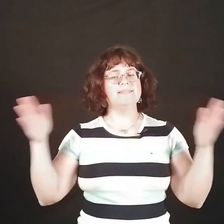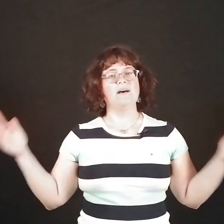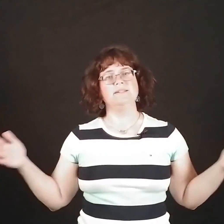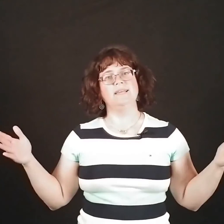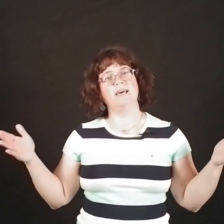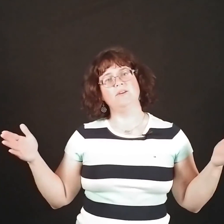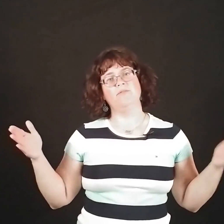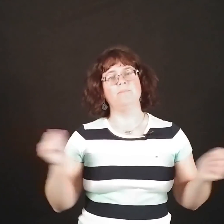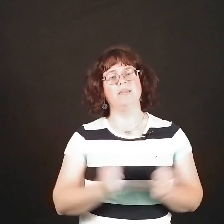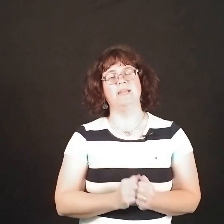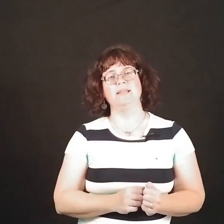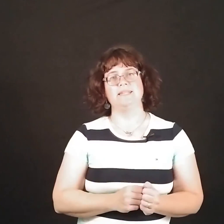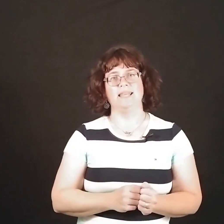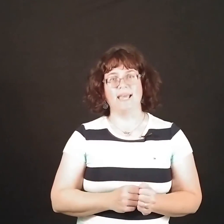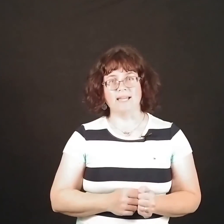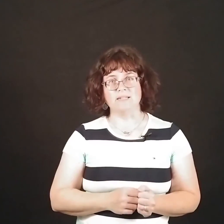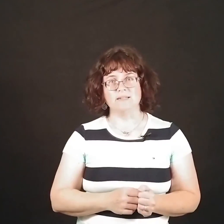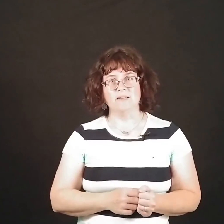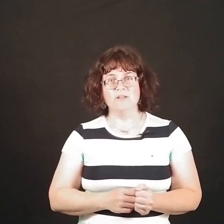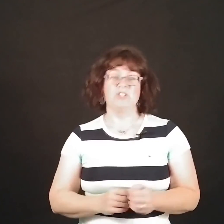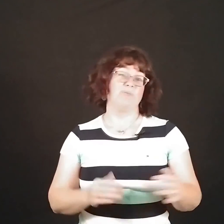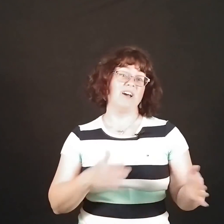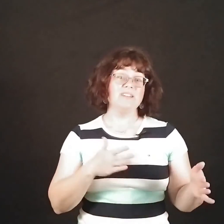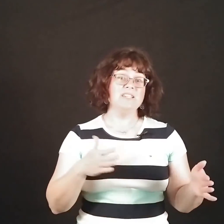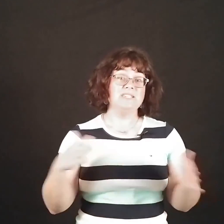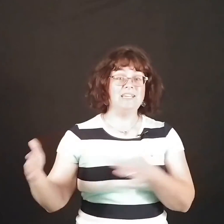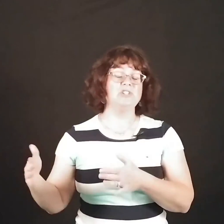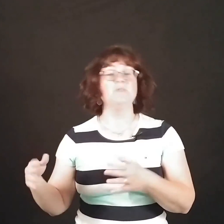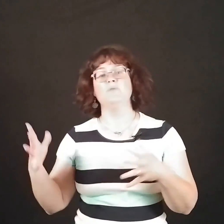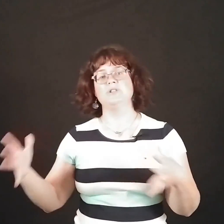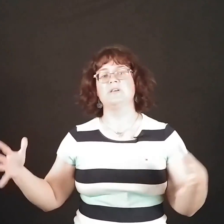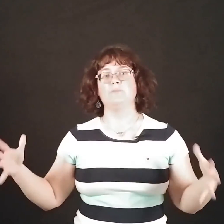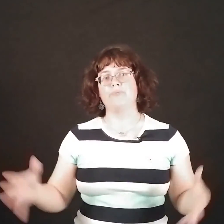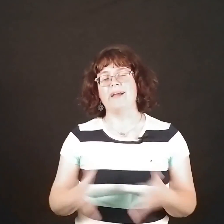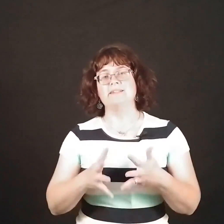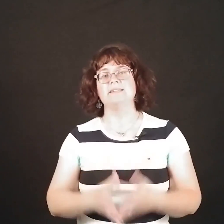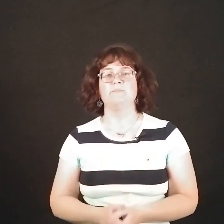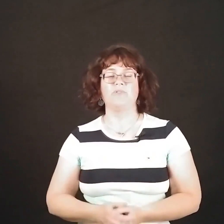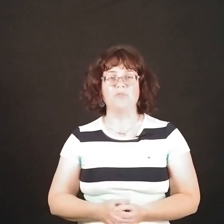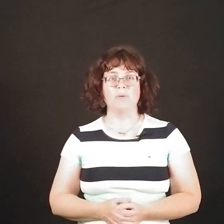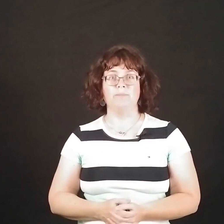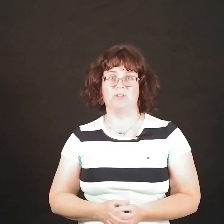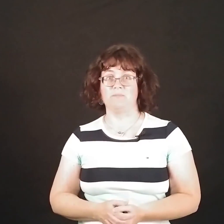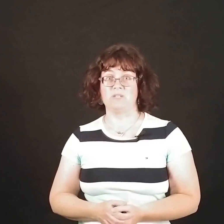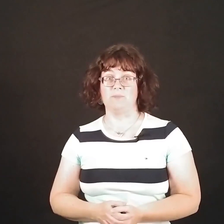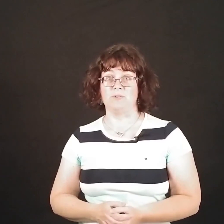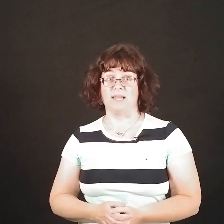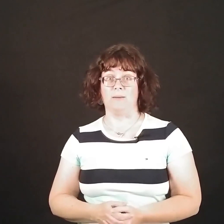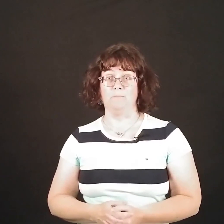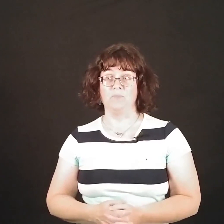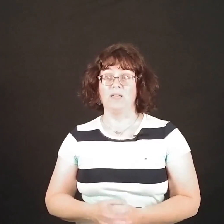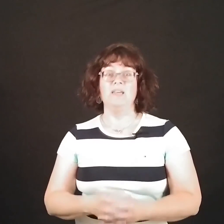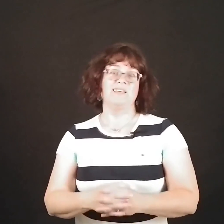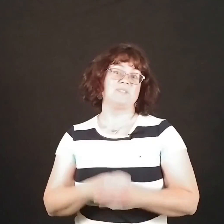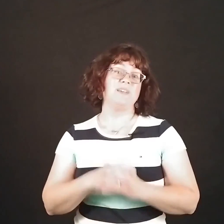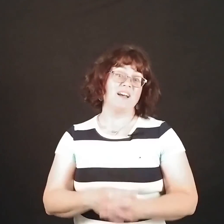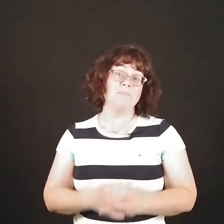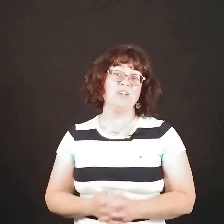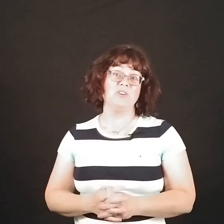song together from beginning to the end. So we're not going to teach them, we're just going to practice them before we put them to music. Because we got to be good